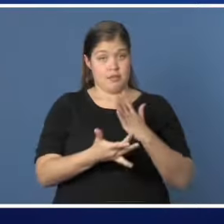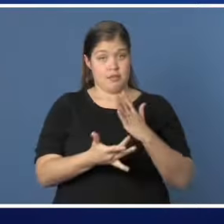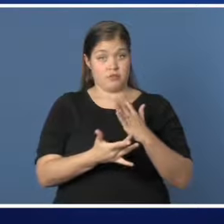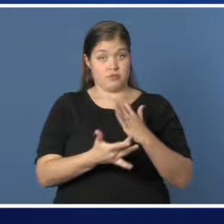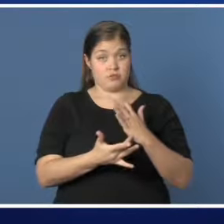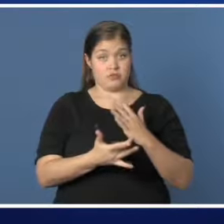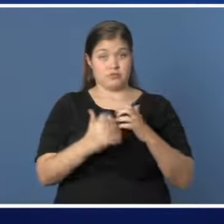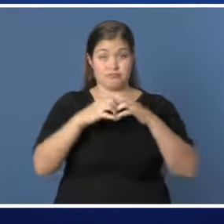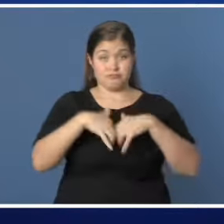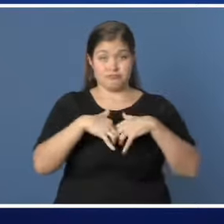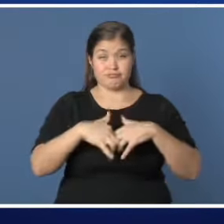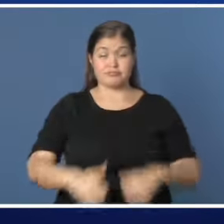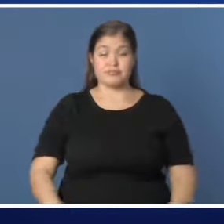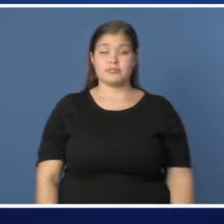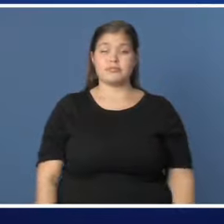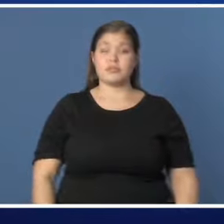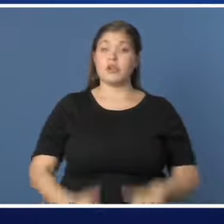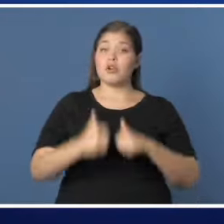technological,